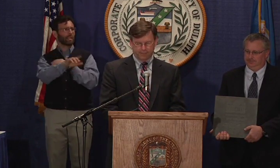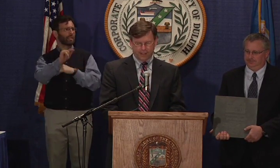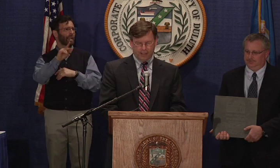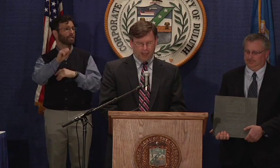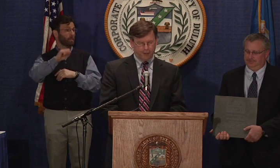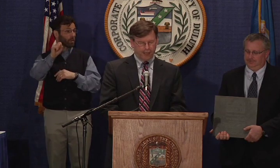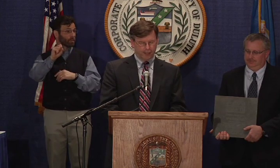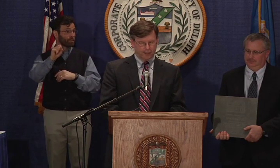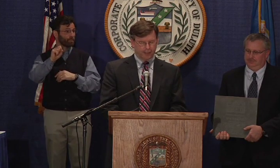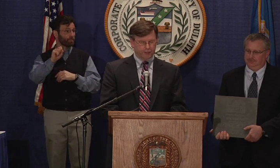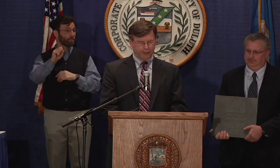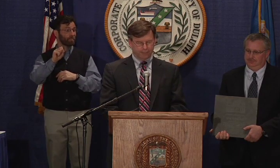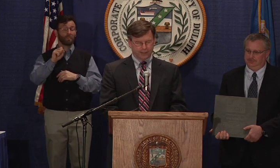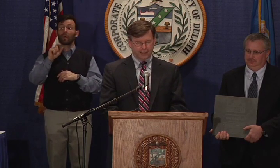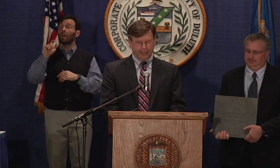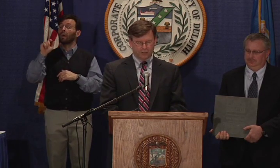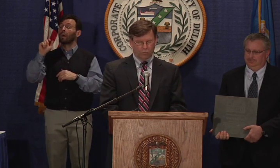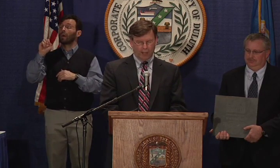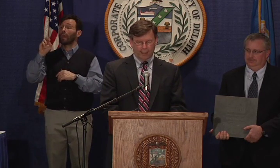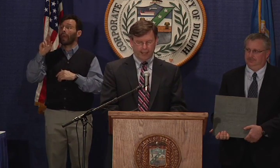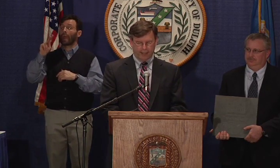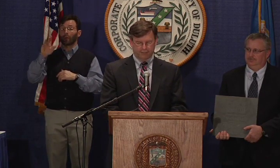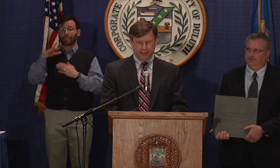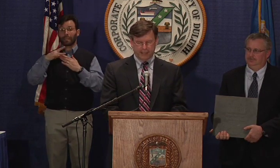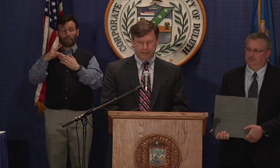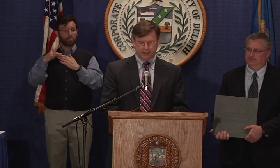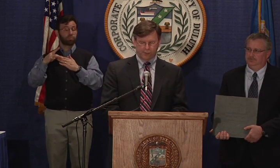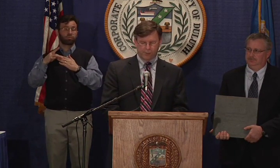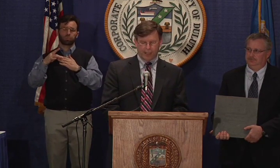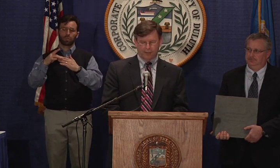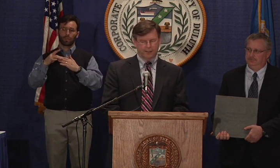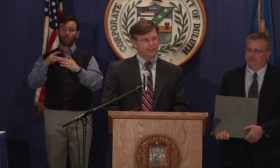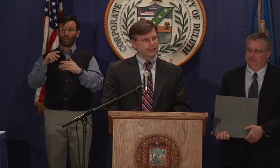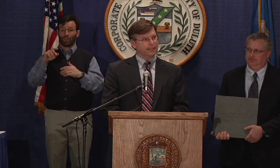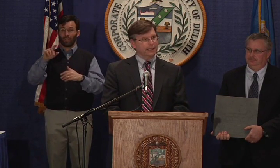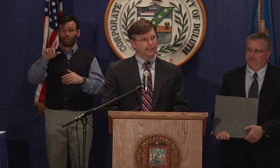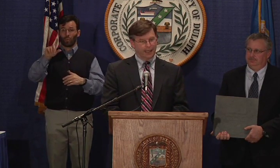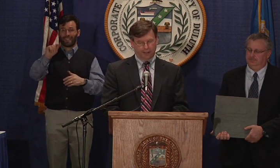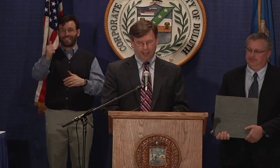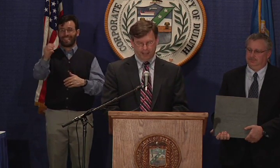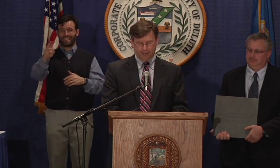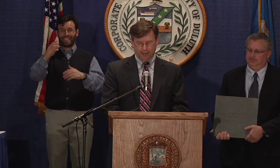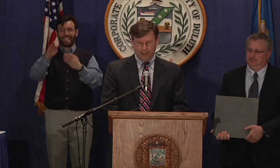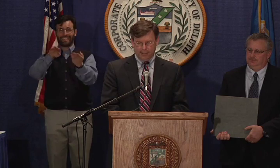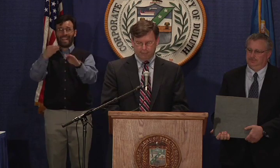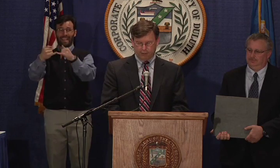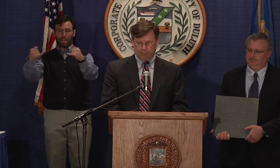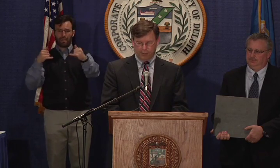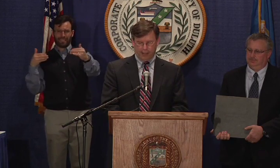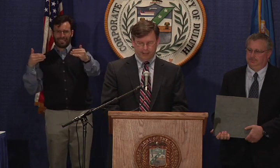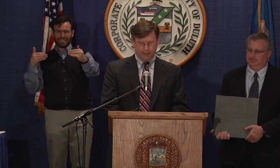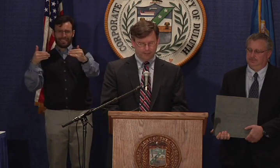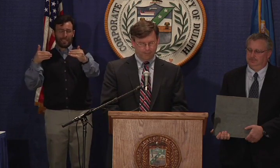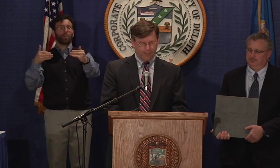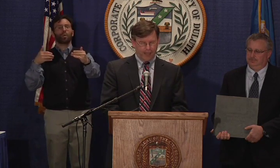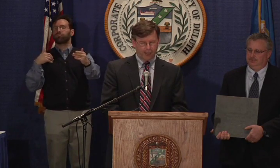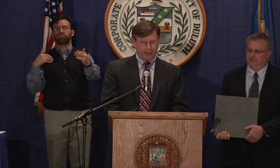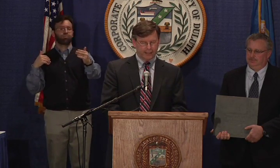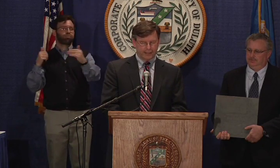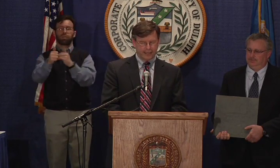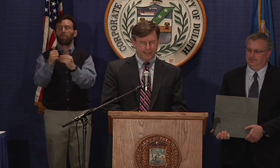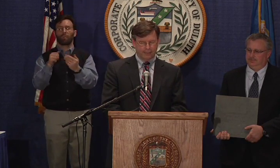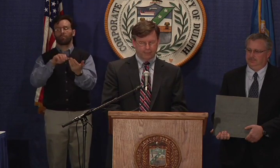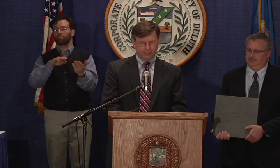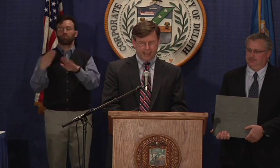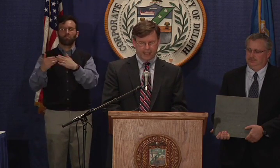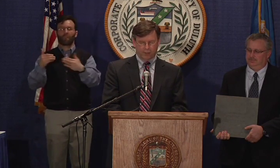Superior. Under Eric's leadership, the city is well ahead of meeting the 2016 deadline for compliance. Eric